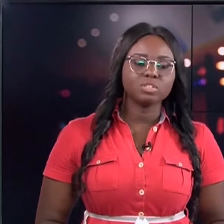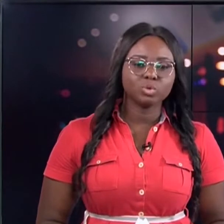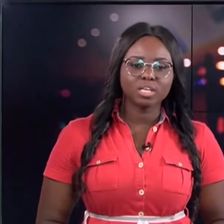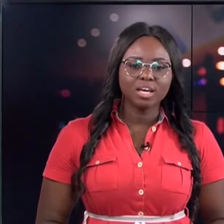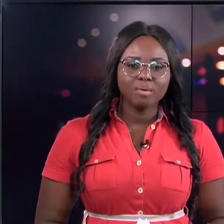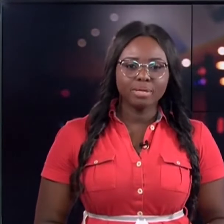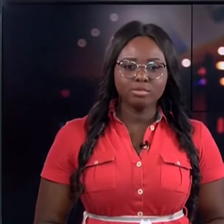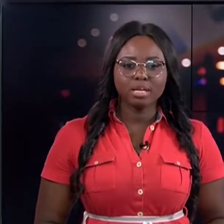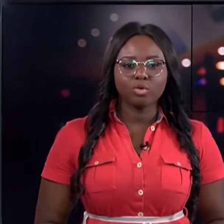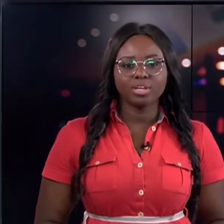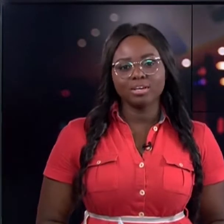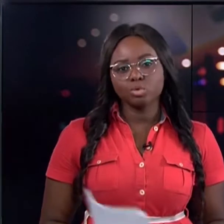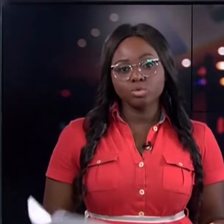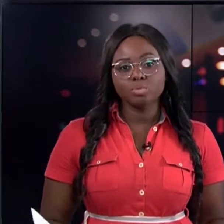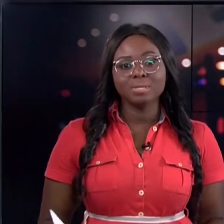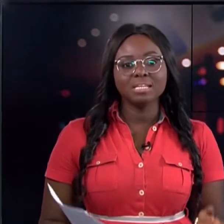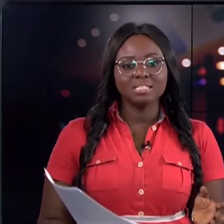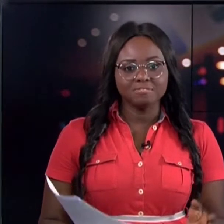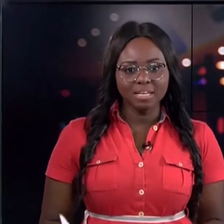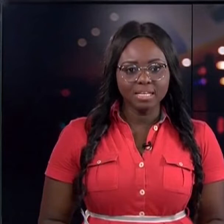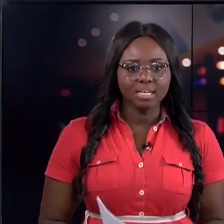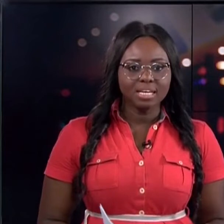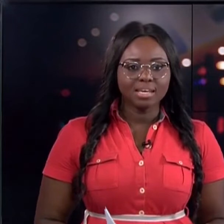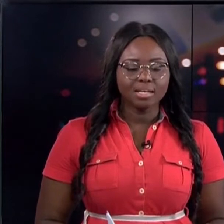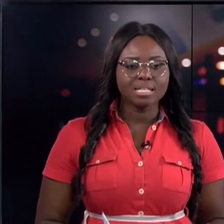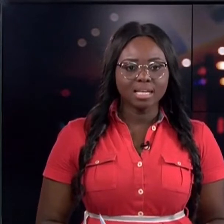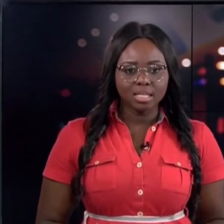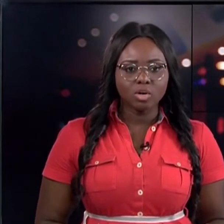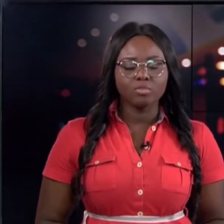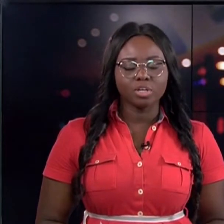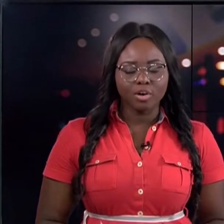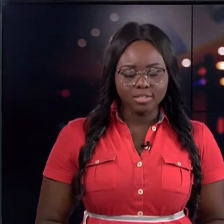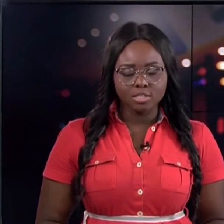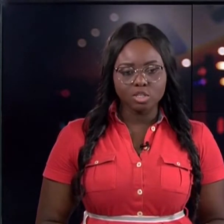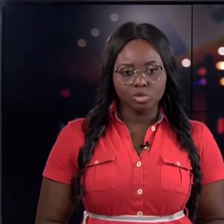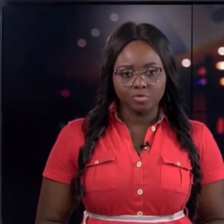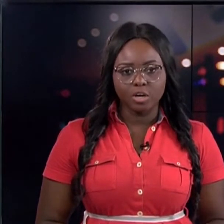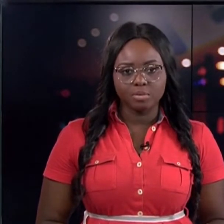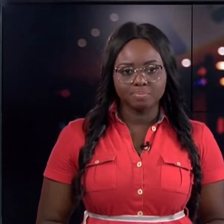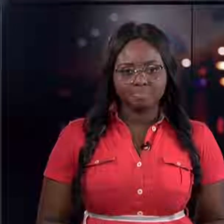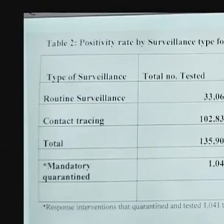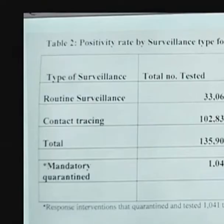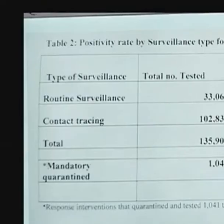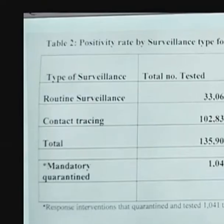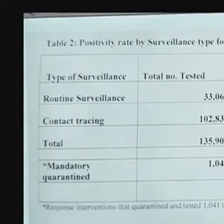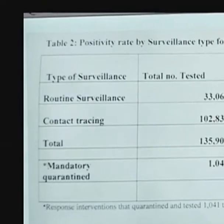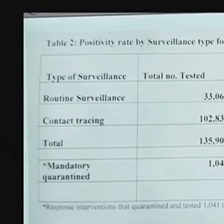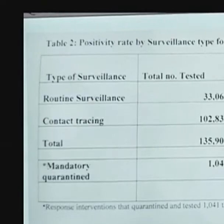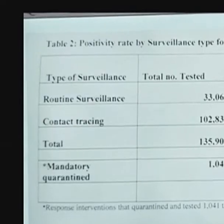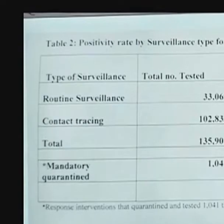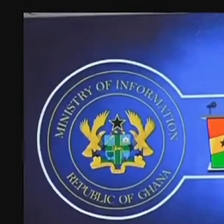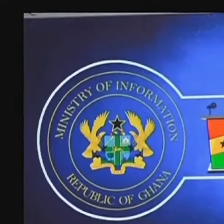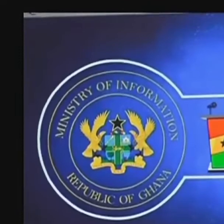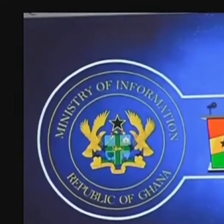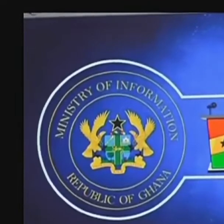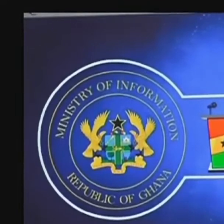Health Service, Dr. Bedusa Kode, has also been defending Ghana's handling of the crisis so far. And I mentioned the district